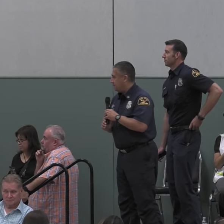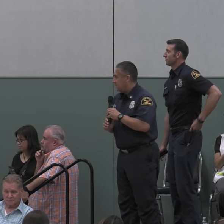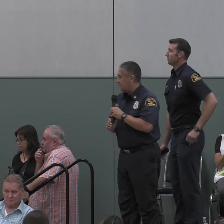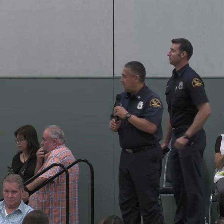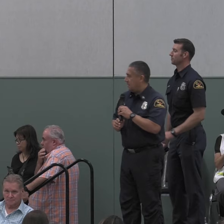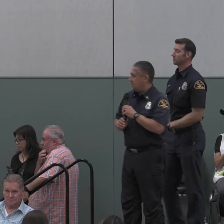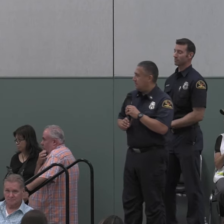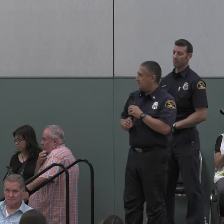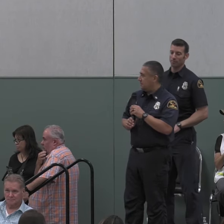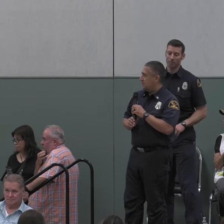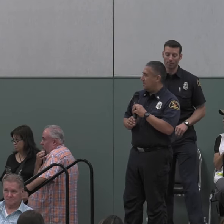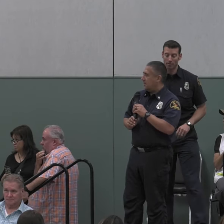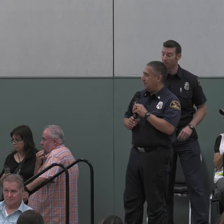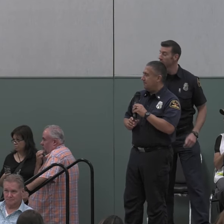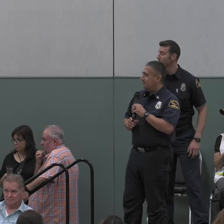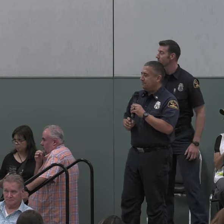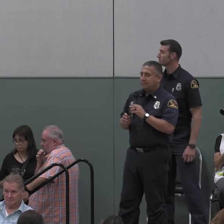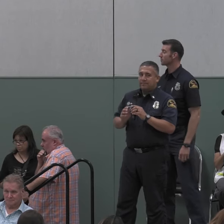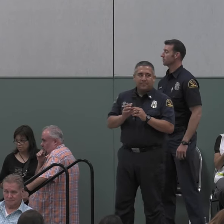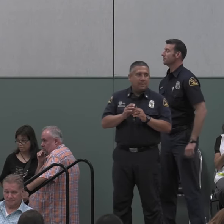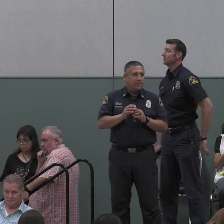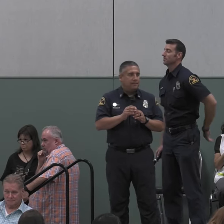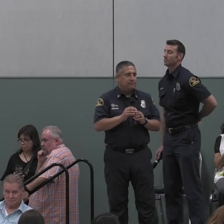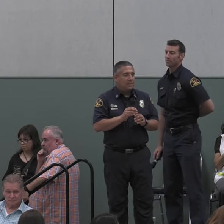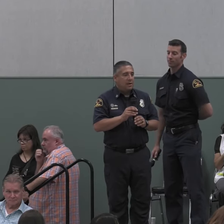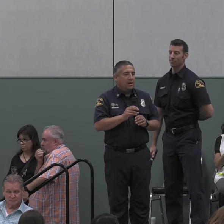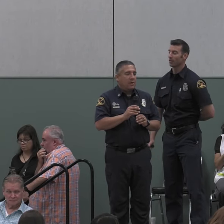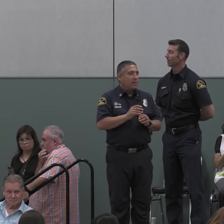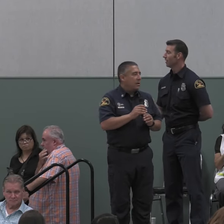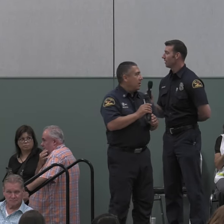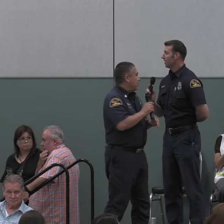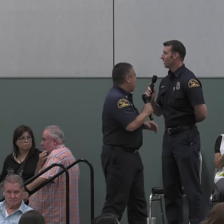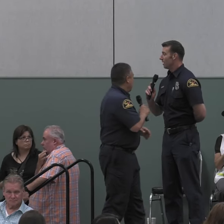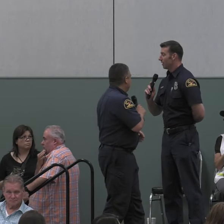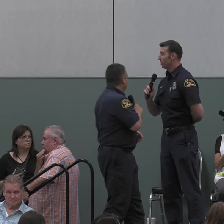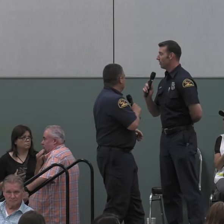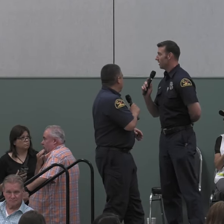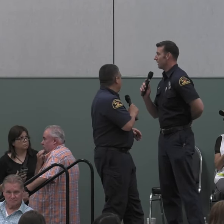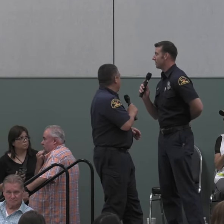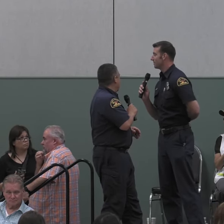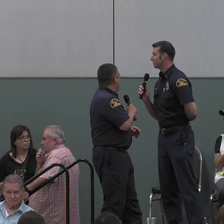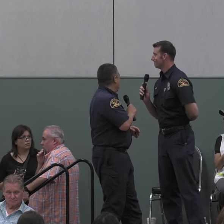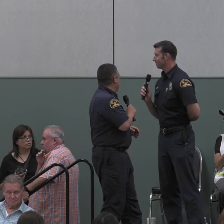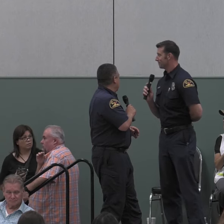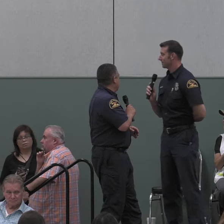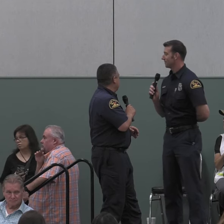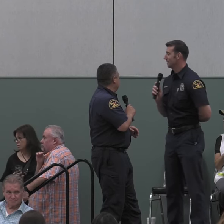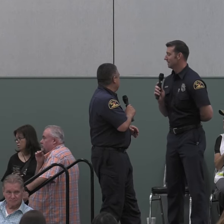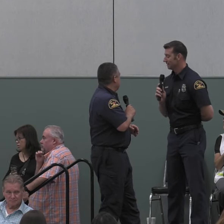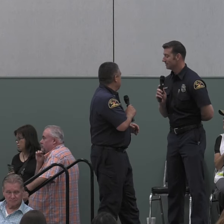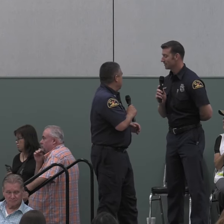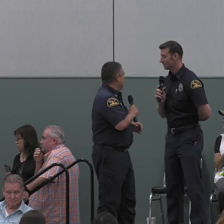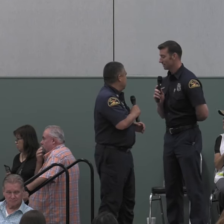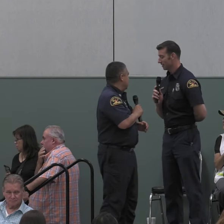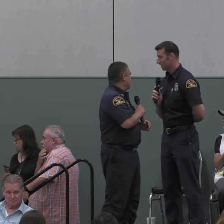when there was an explosion of their own? All right. You remember. So, you know what?